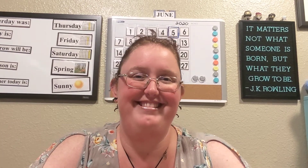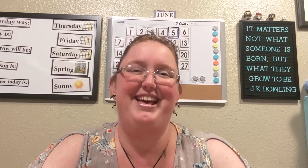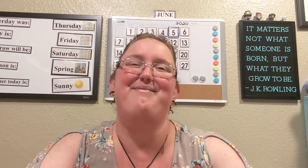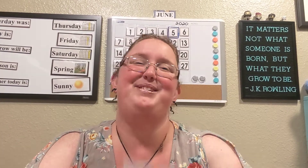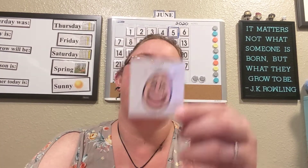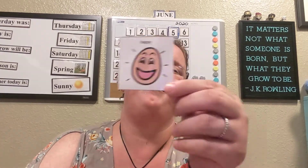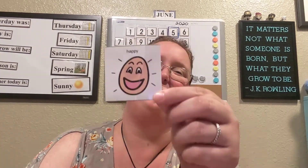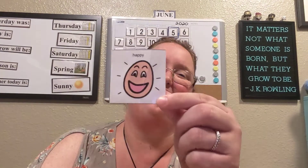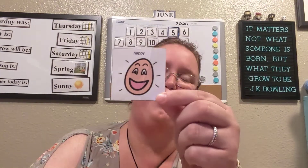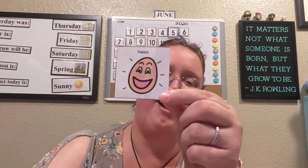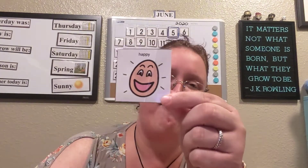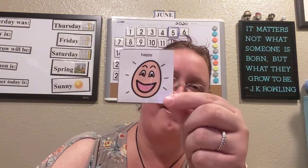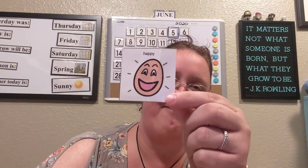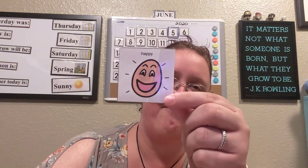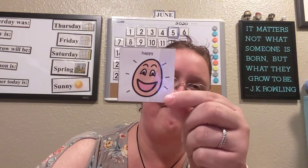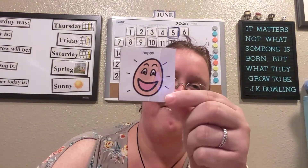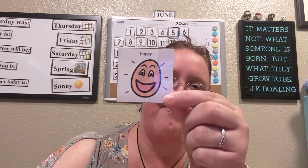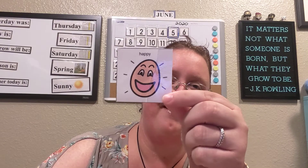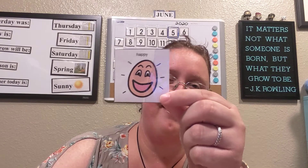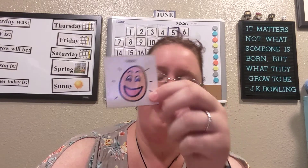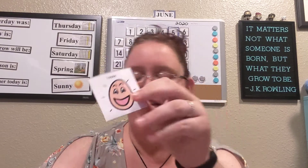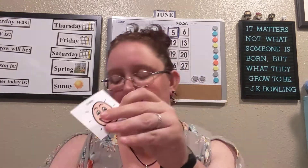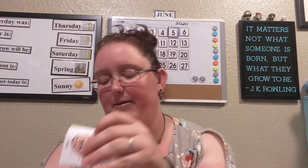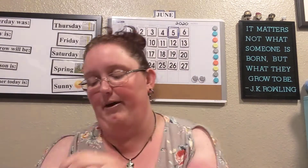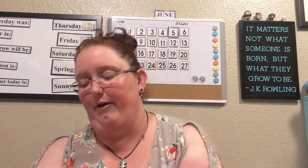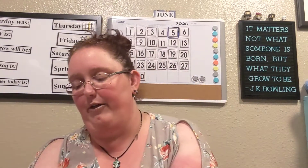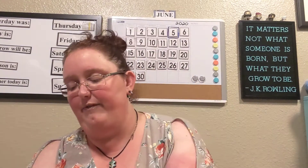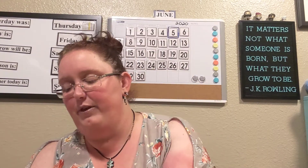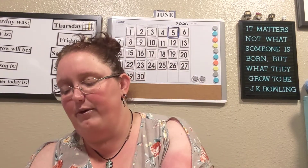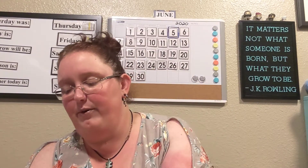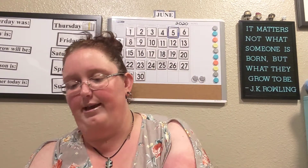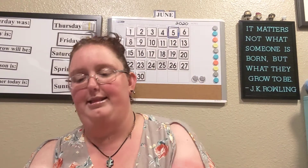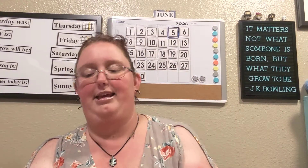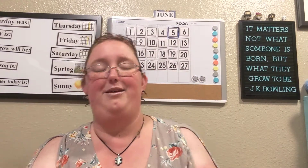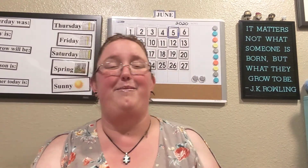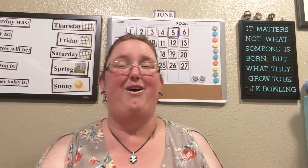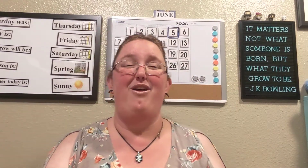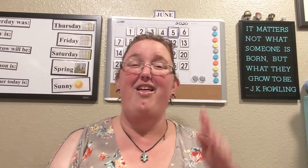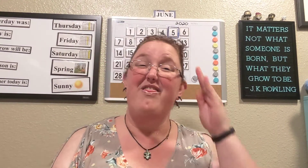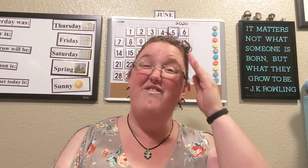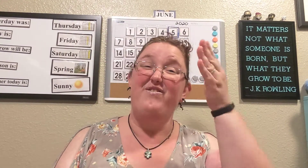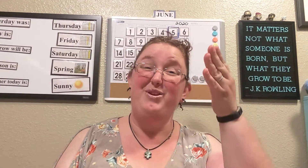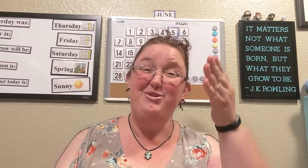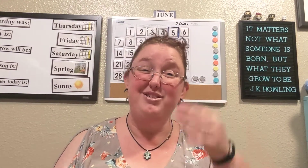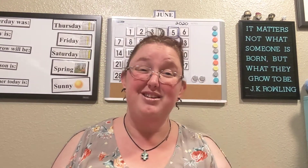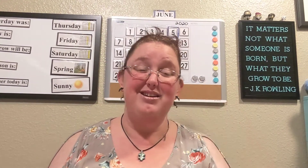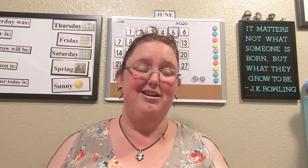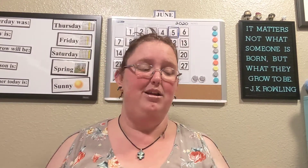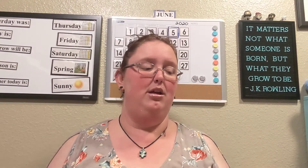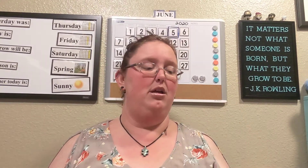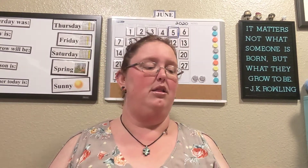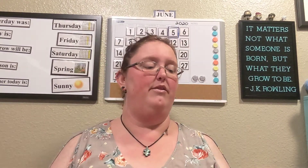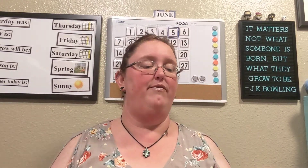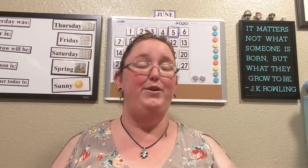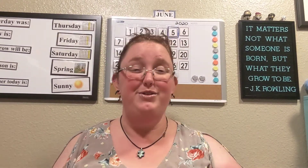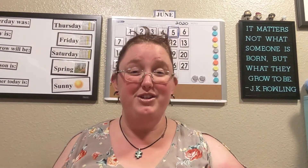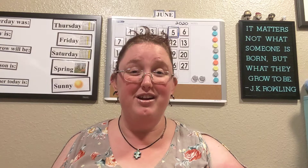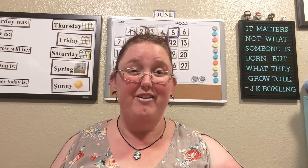That makes me really, really happy. Thinking about all of you and thinking about the future of